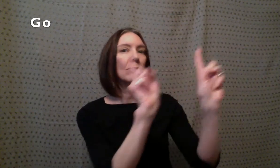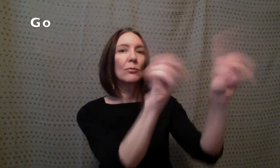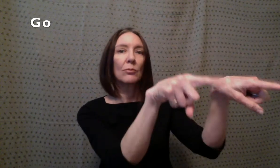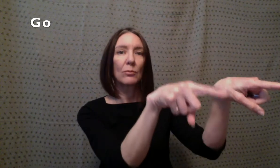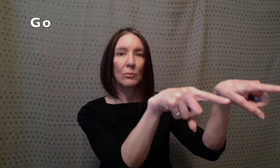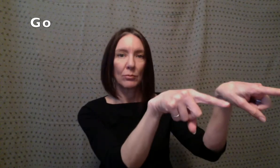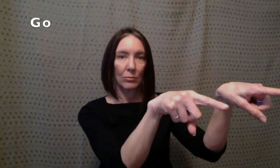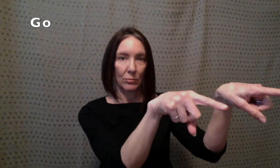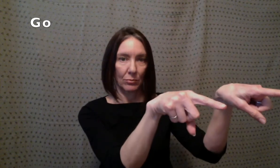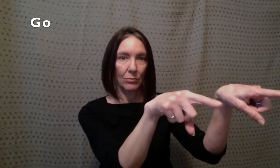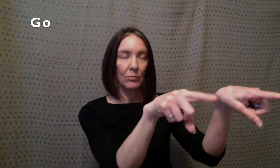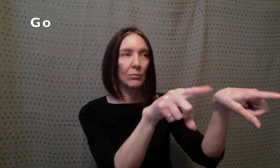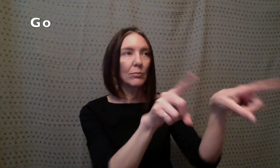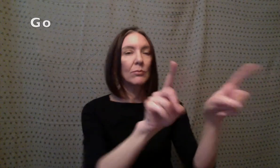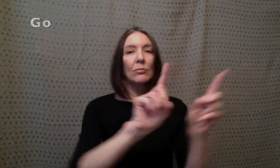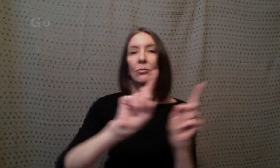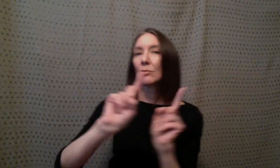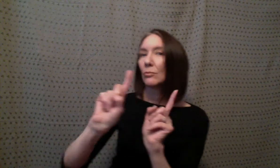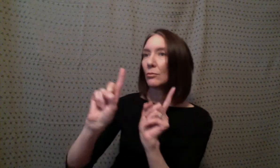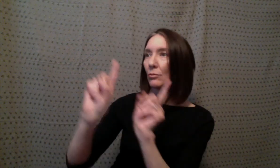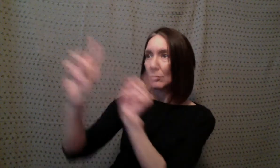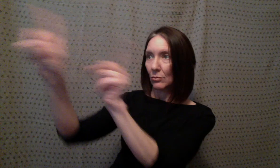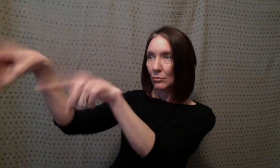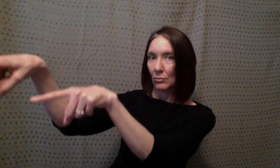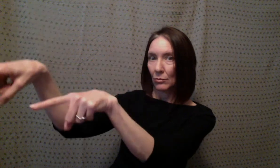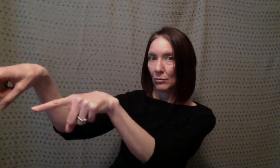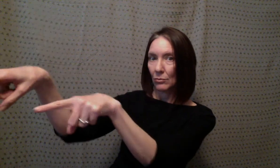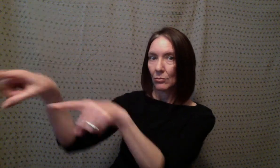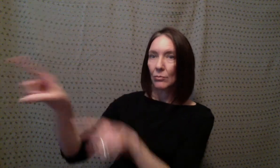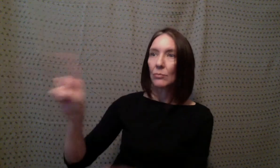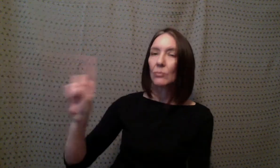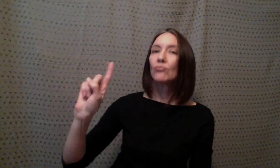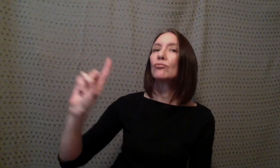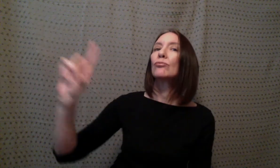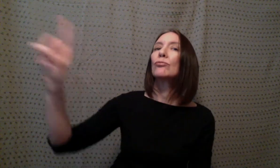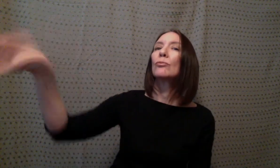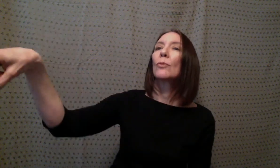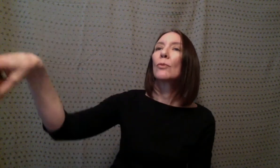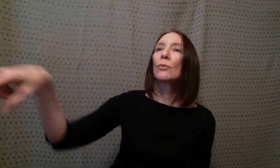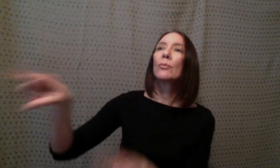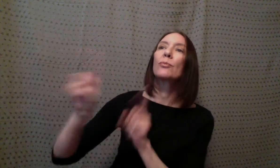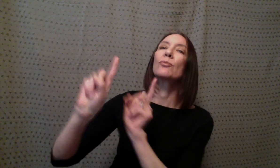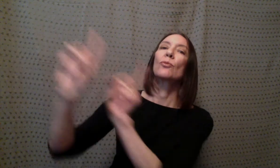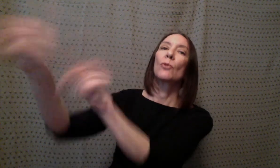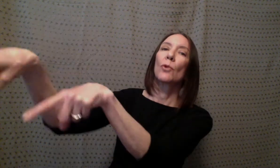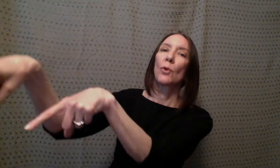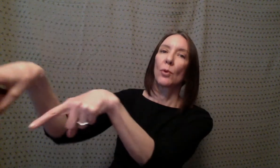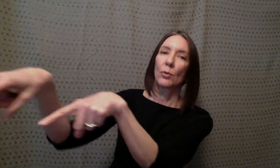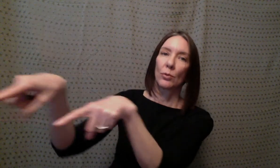with 2 index fingers that move forward, palms out. It can be signed with 1 hand.